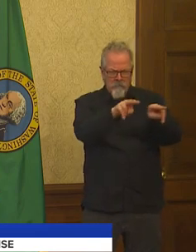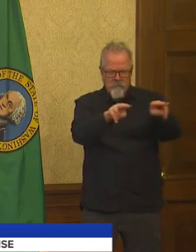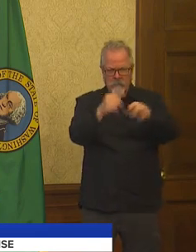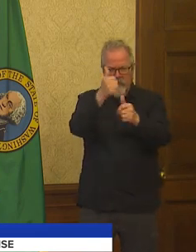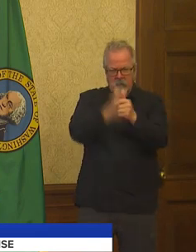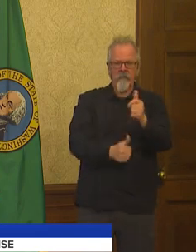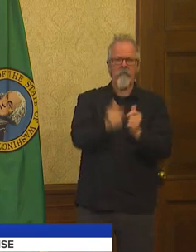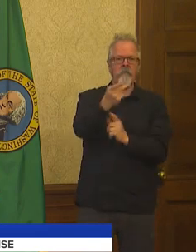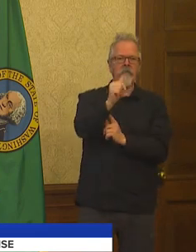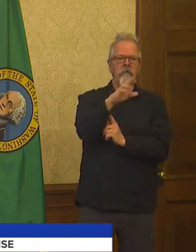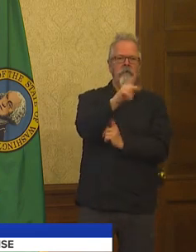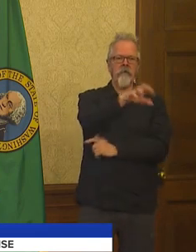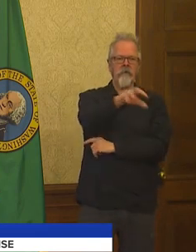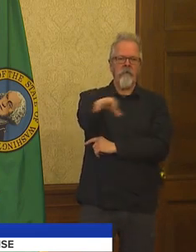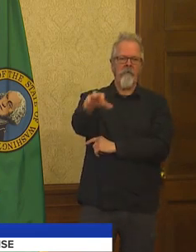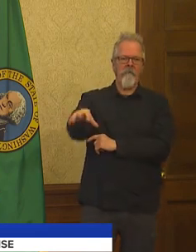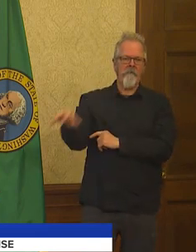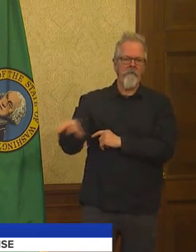our state parks.